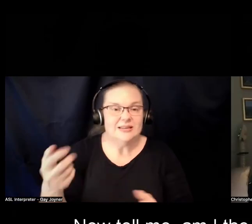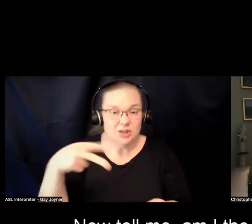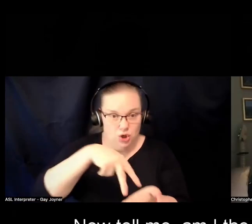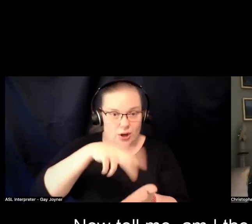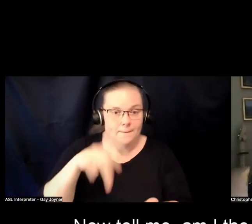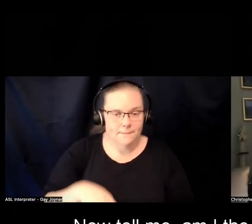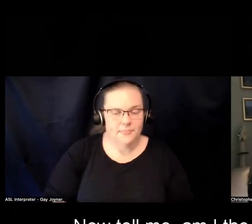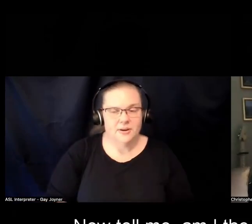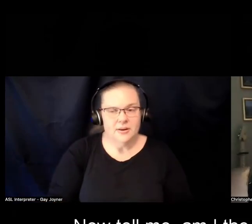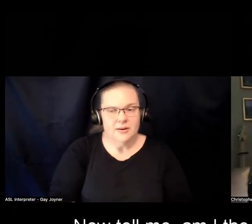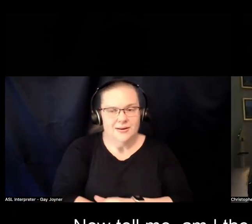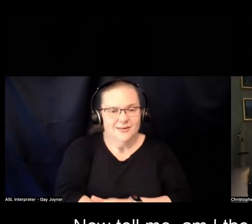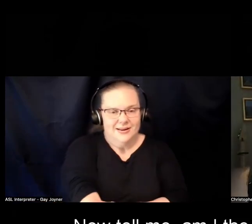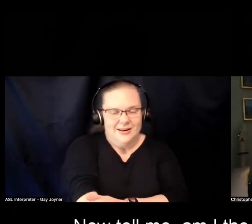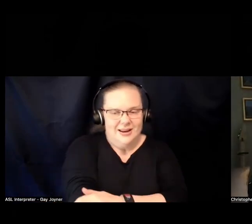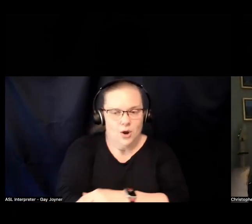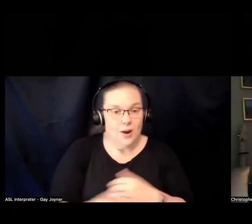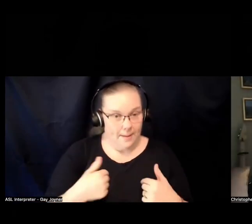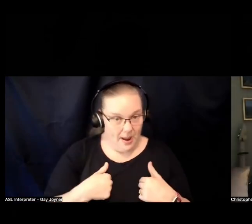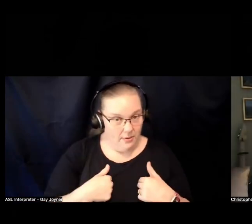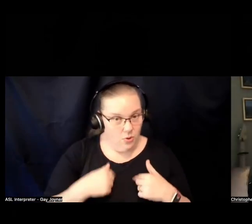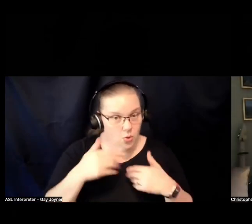me, am I the woman from the Communist Club?"